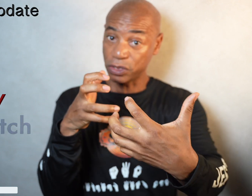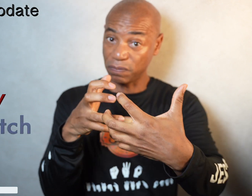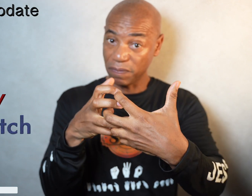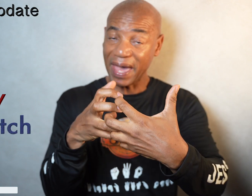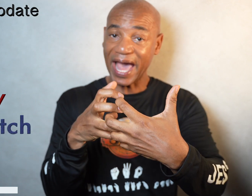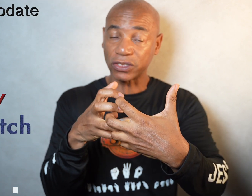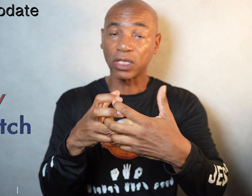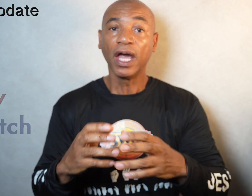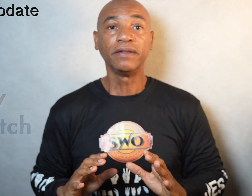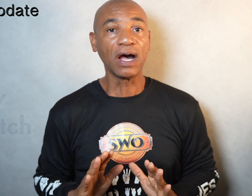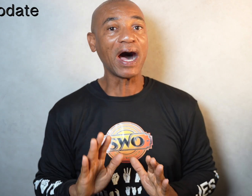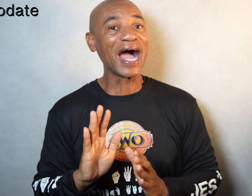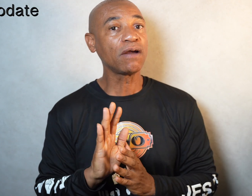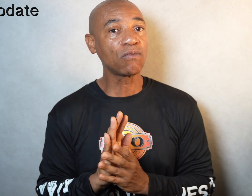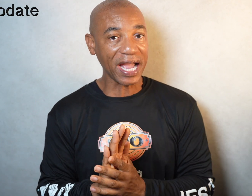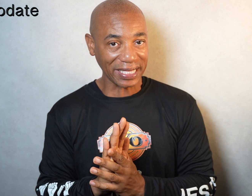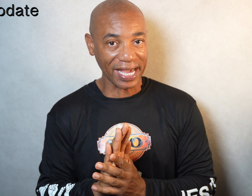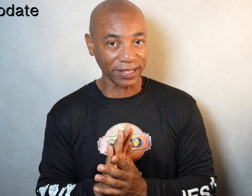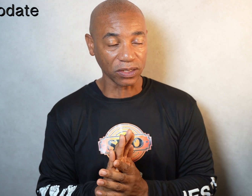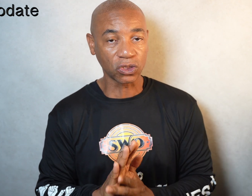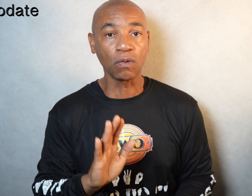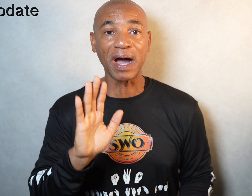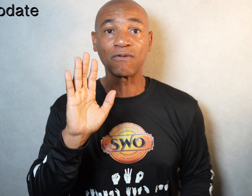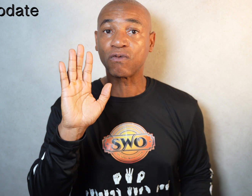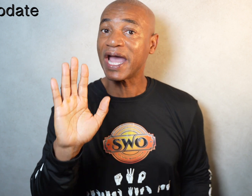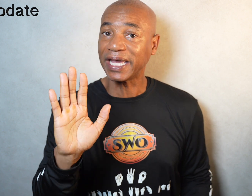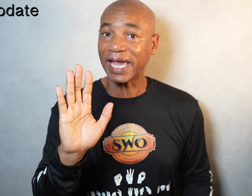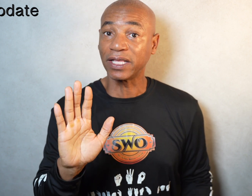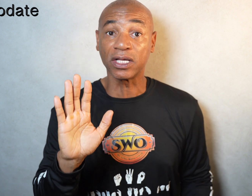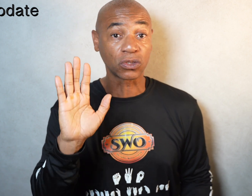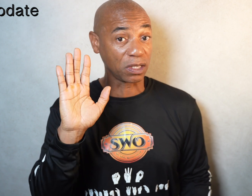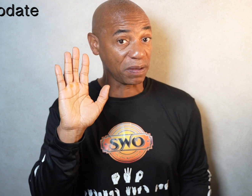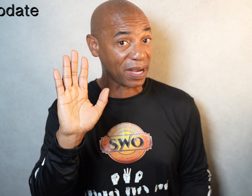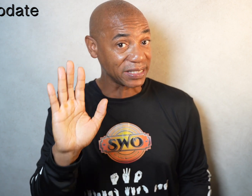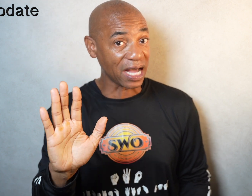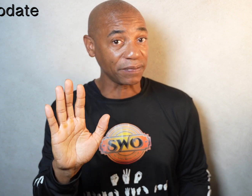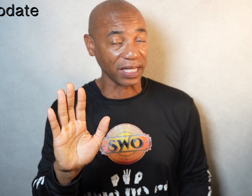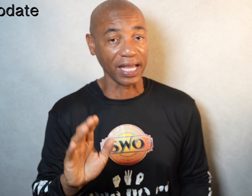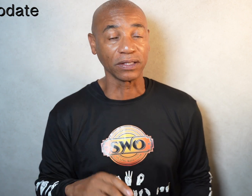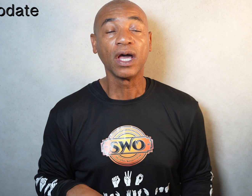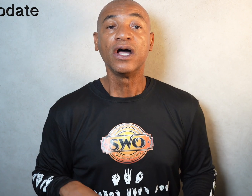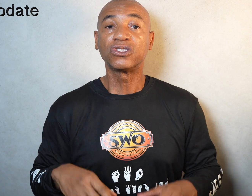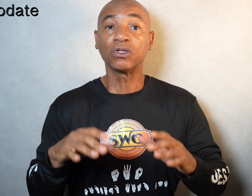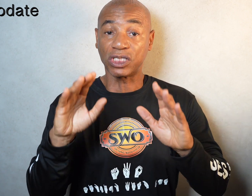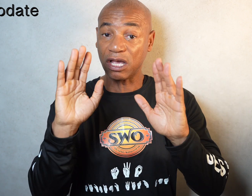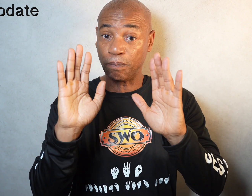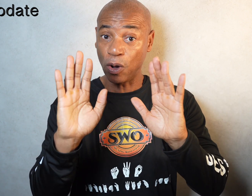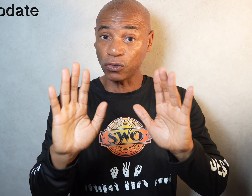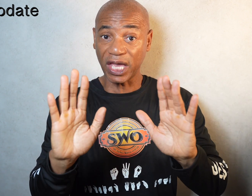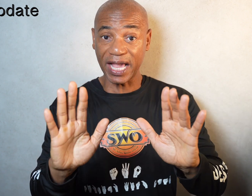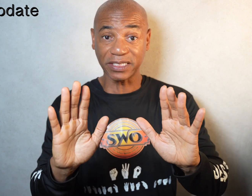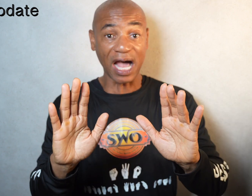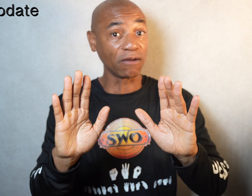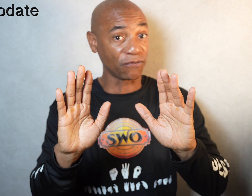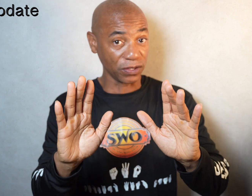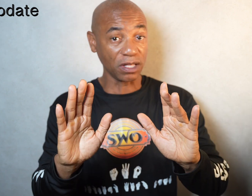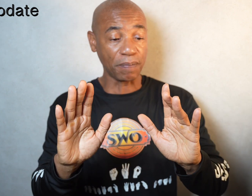be match. Now, I am right-handed, so my right hand is going to be my dominant hand. So take both hands out in front of the